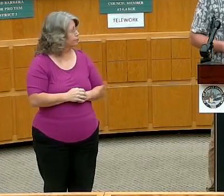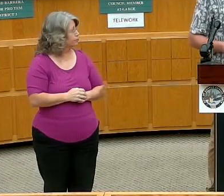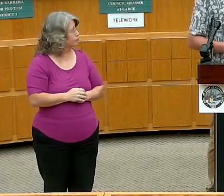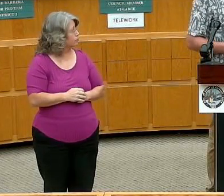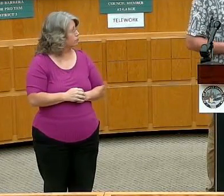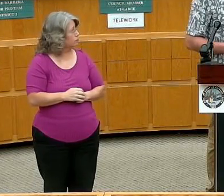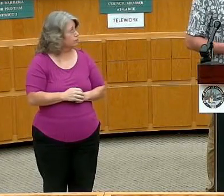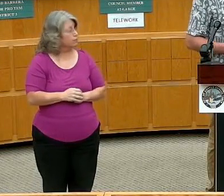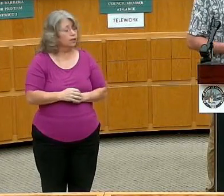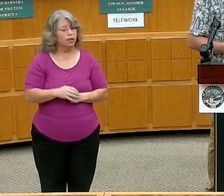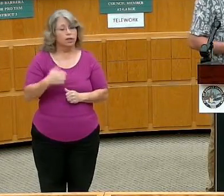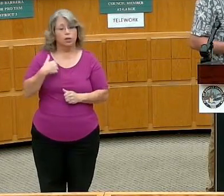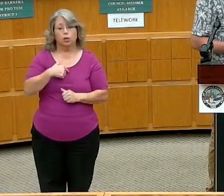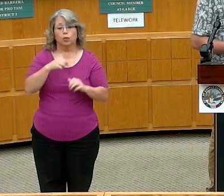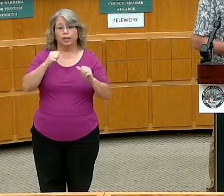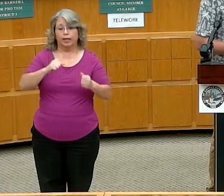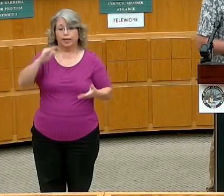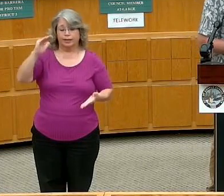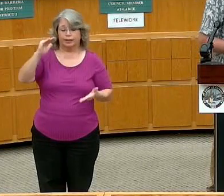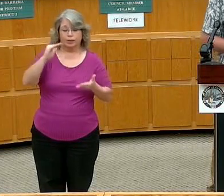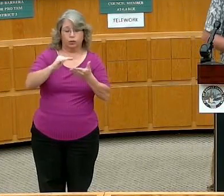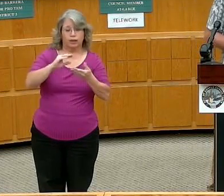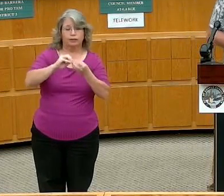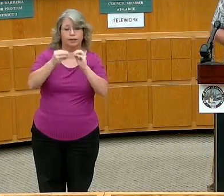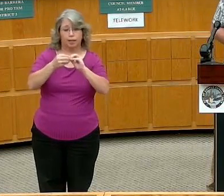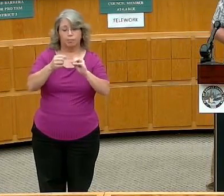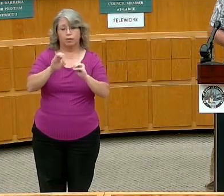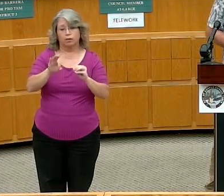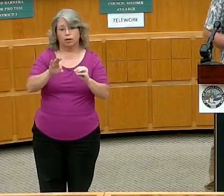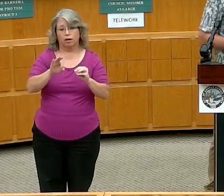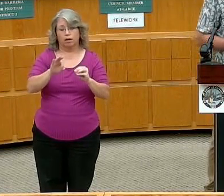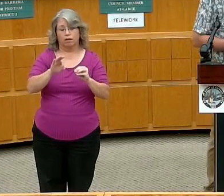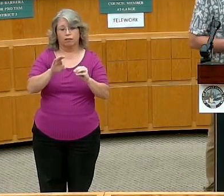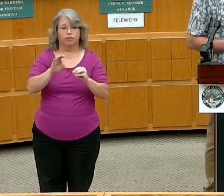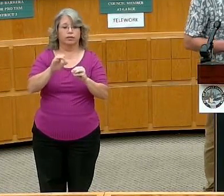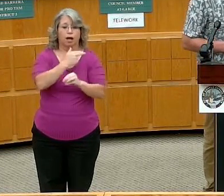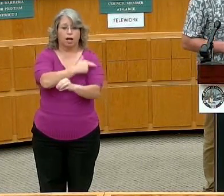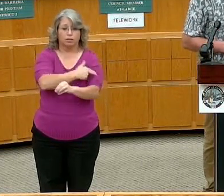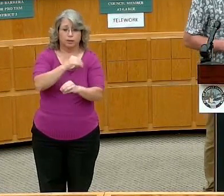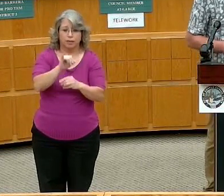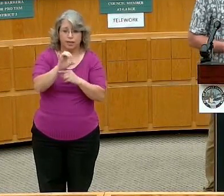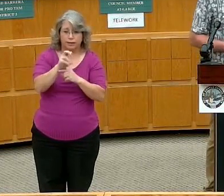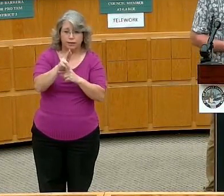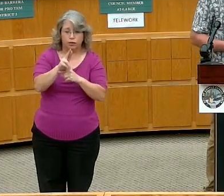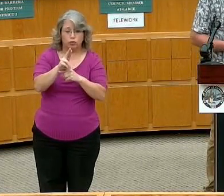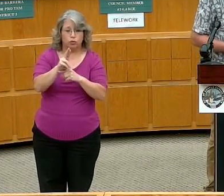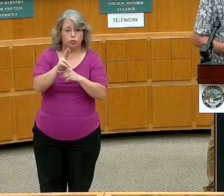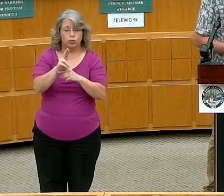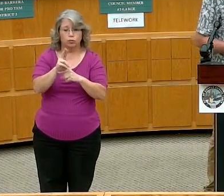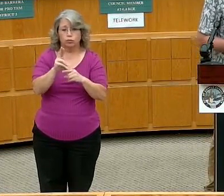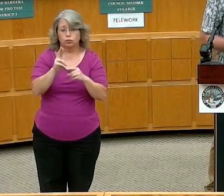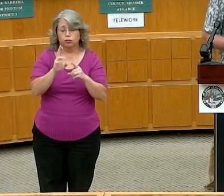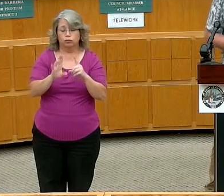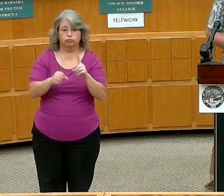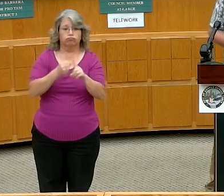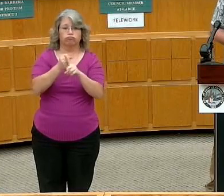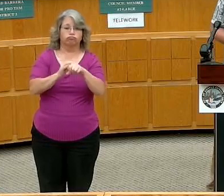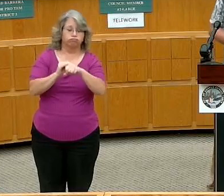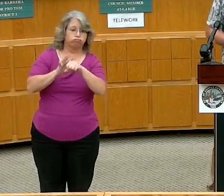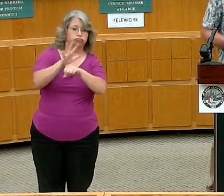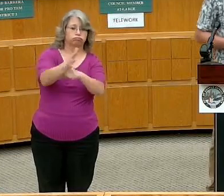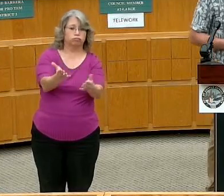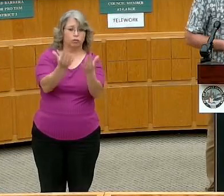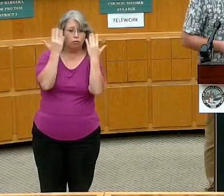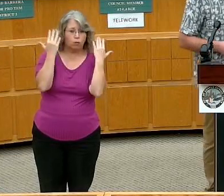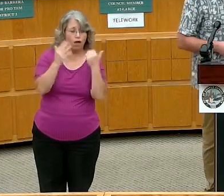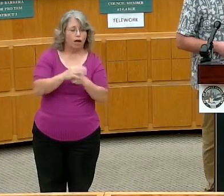ICU overflow, and fatalities. Continuing to obey social distancing guidelines over this holiday weekend is estimated to